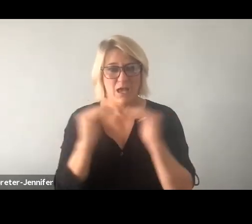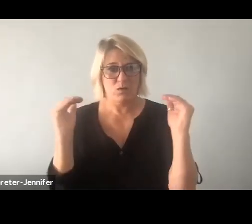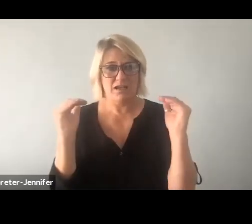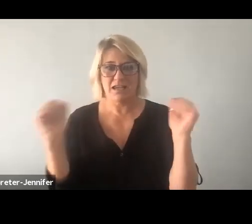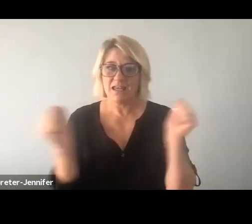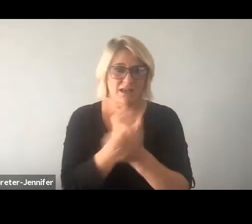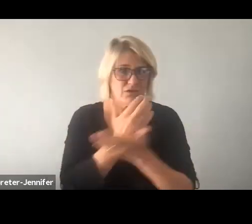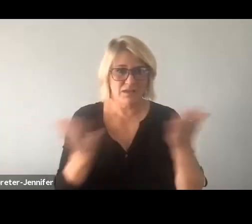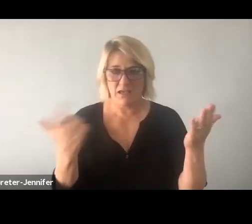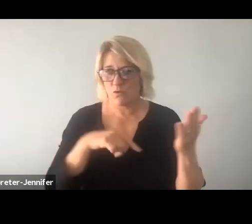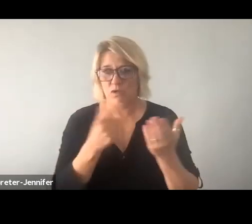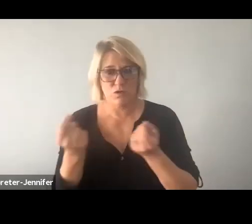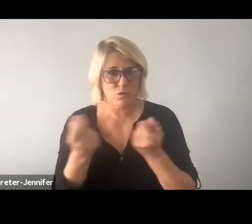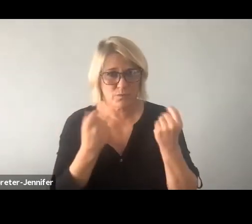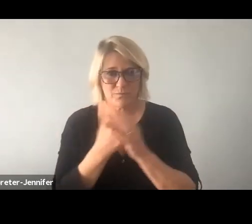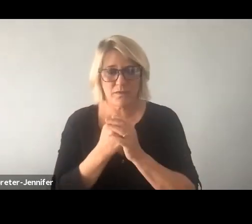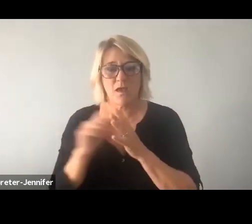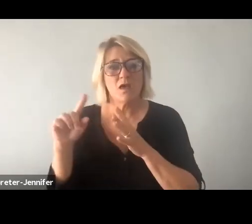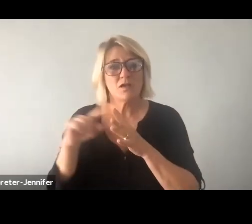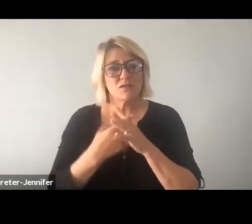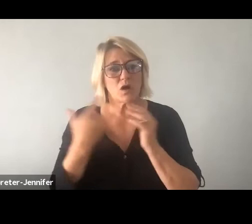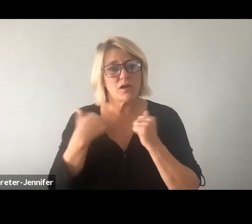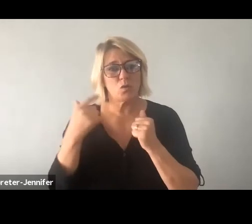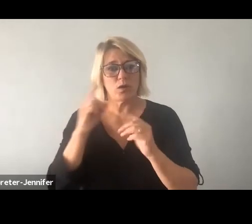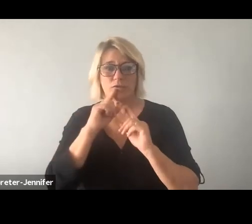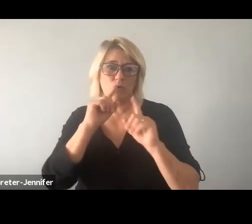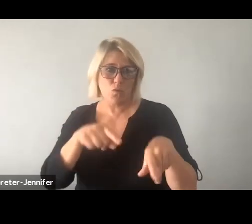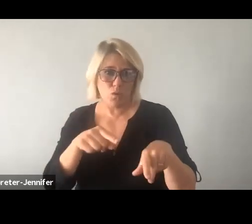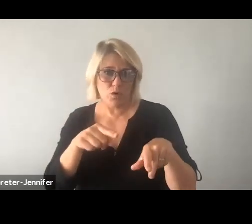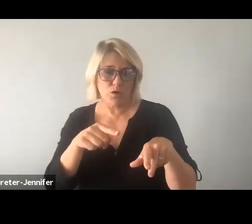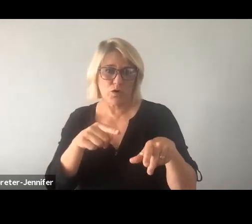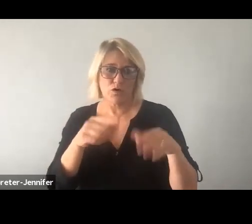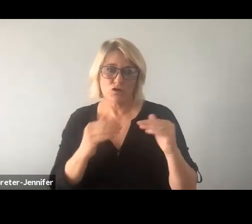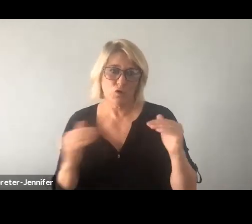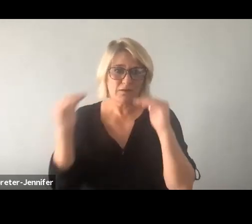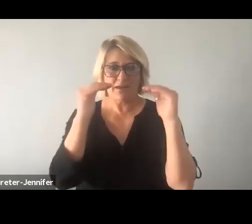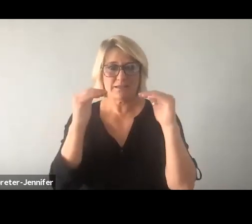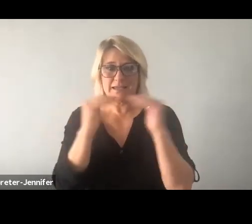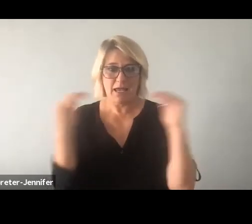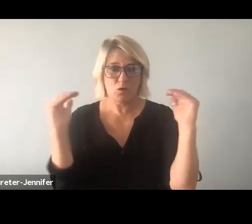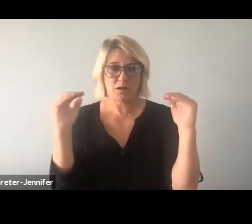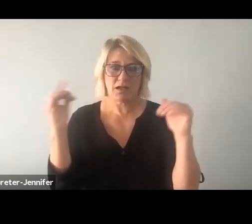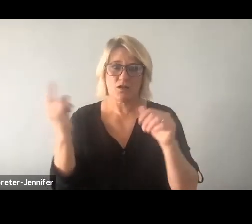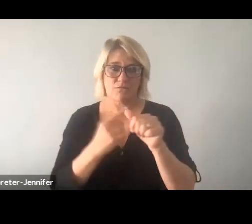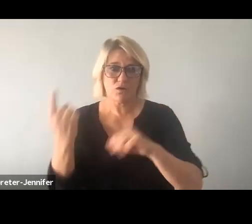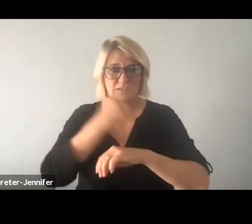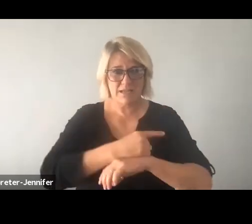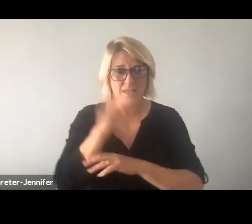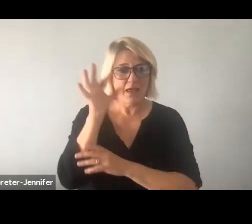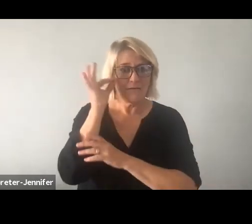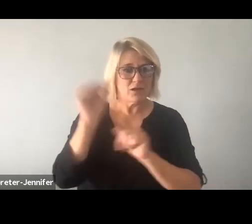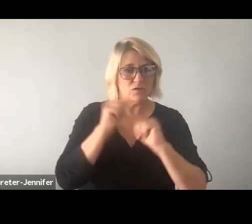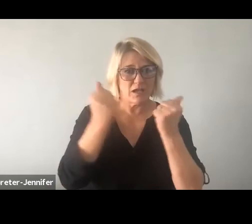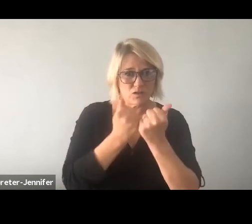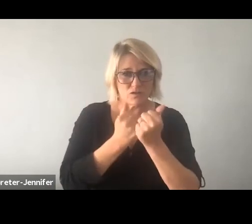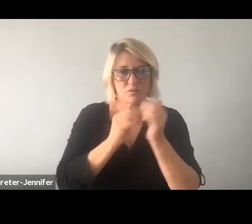thing that we do. Starting with an executive order on advancing equity on day one, federal agencies have been